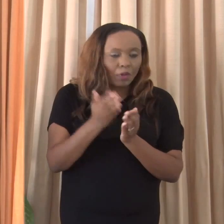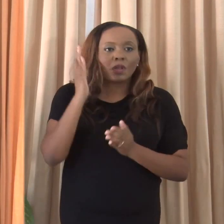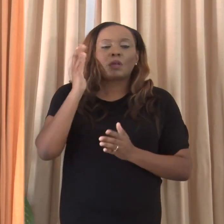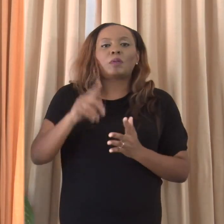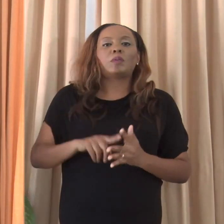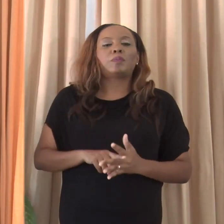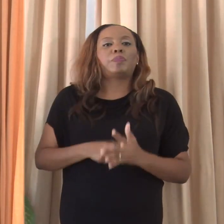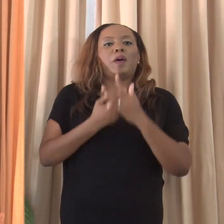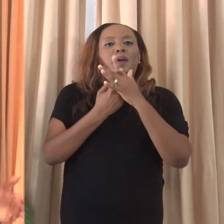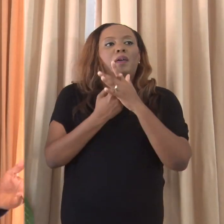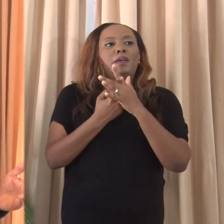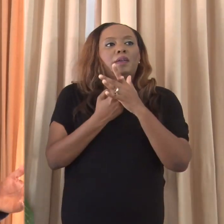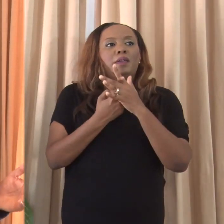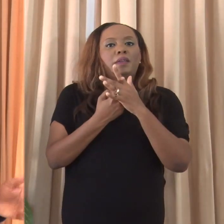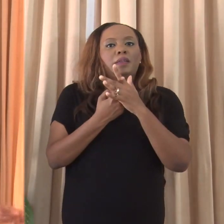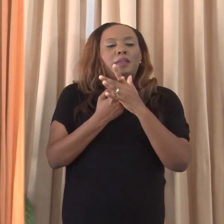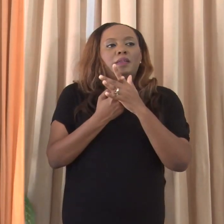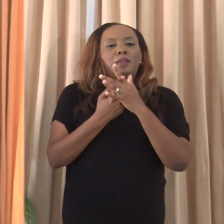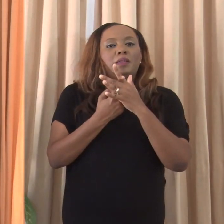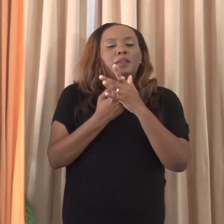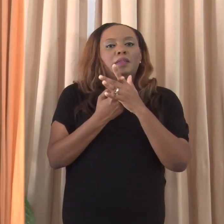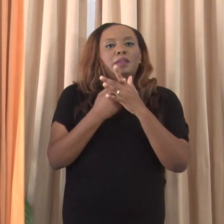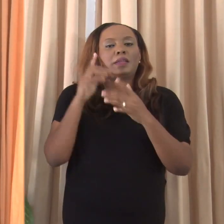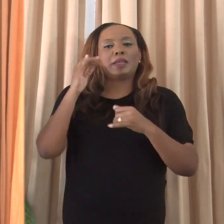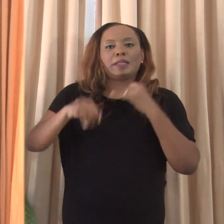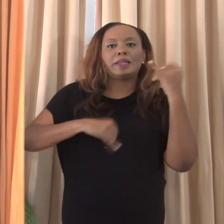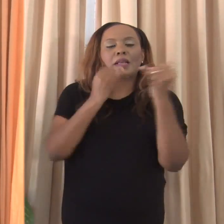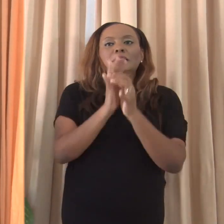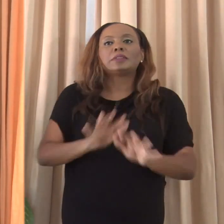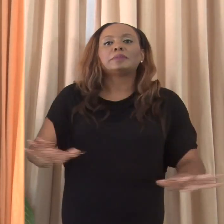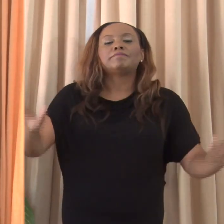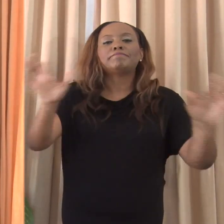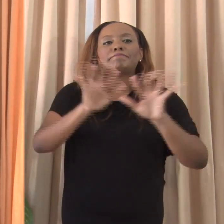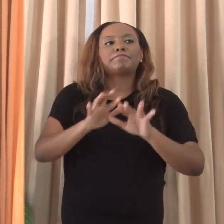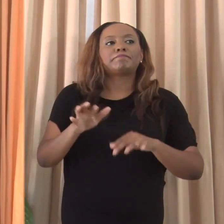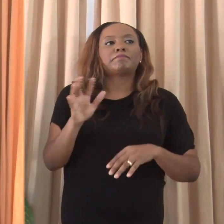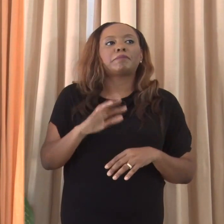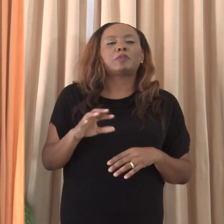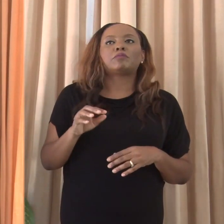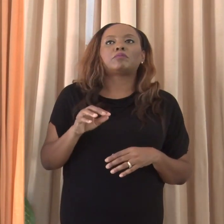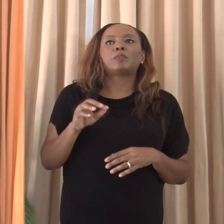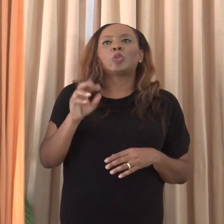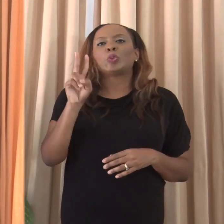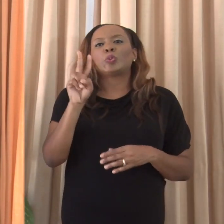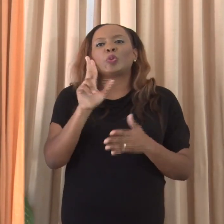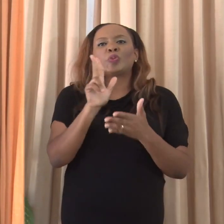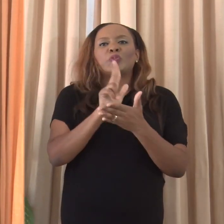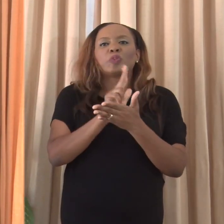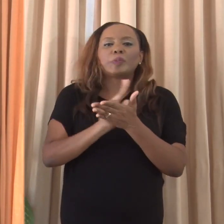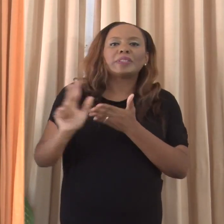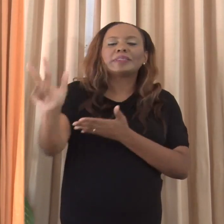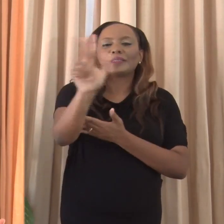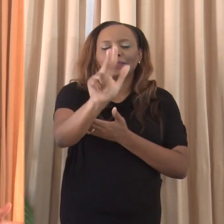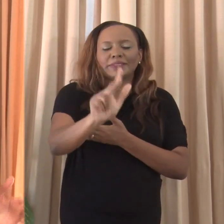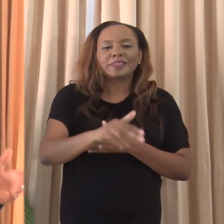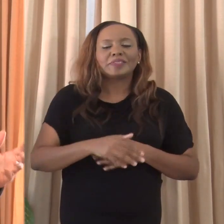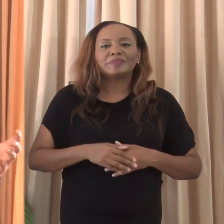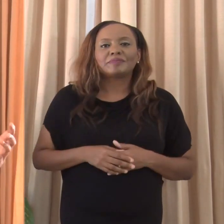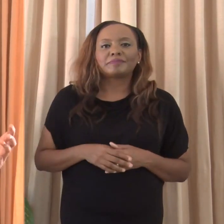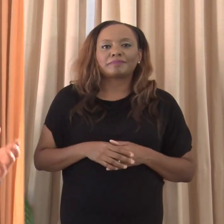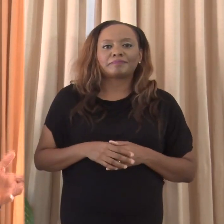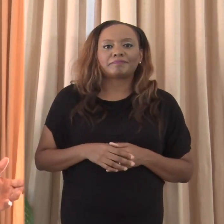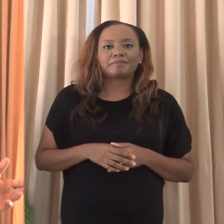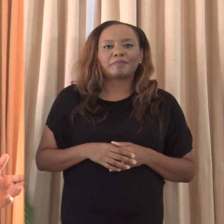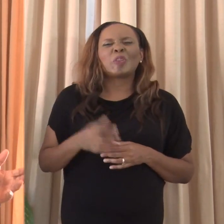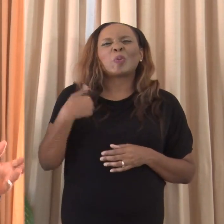their services internationally within a 2 or 3 week period. But again, as I said, that is